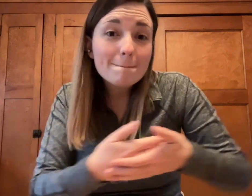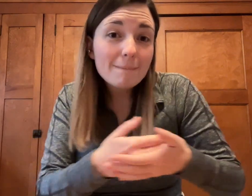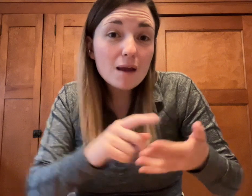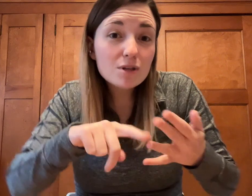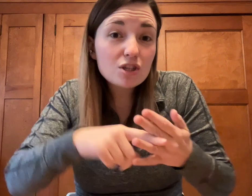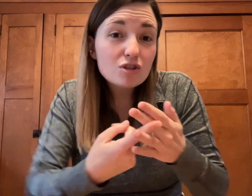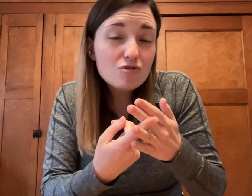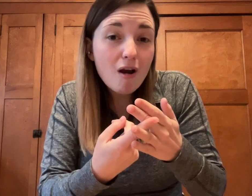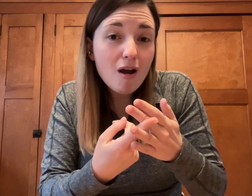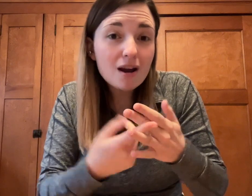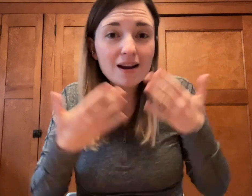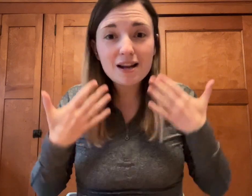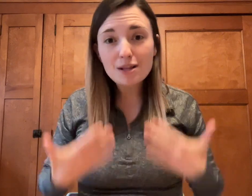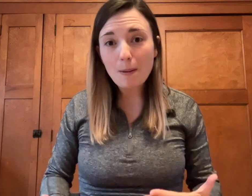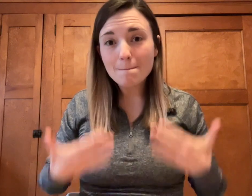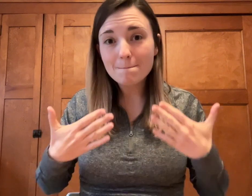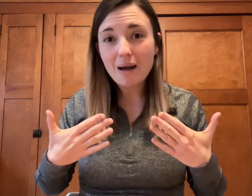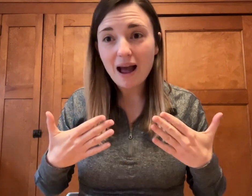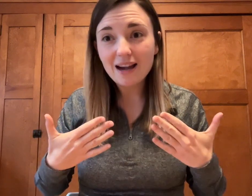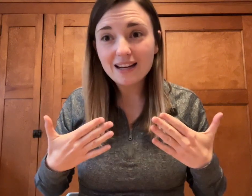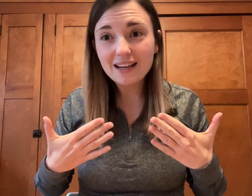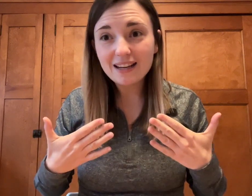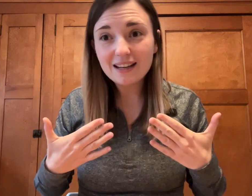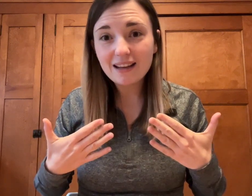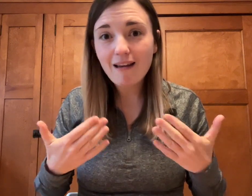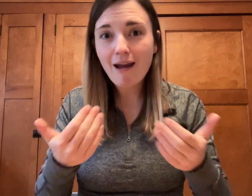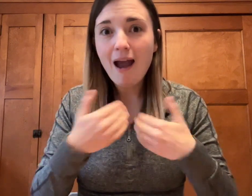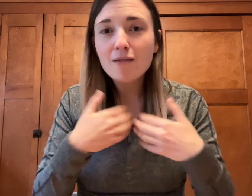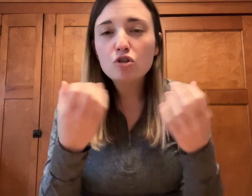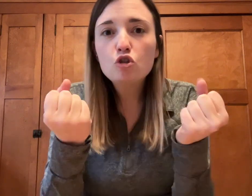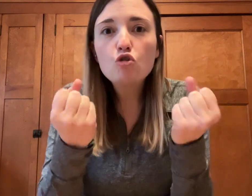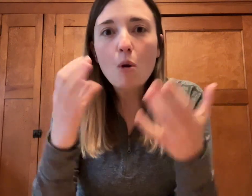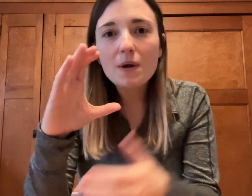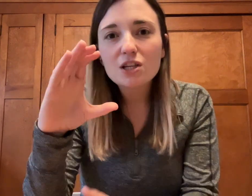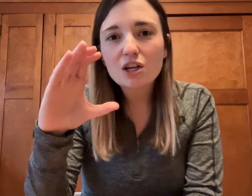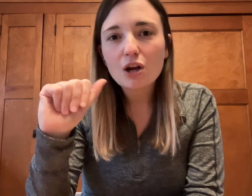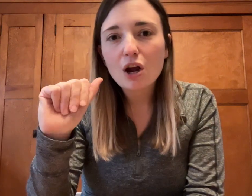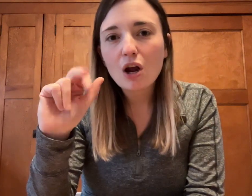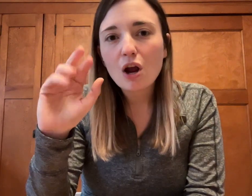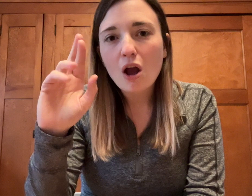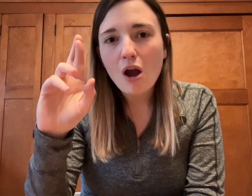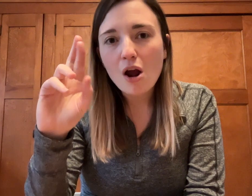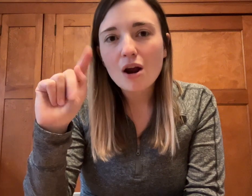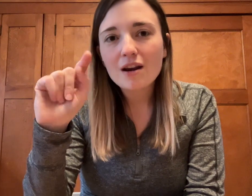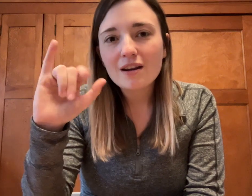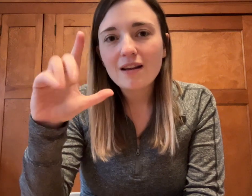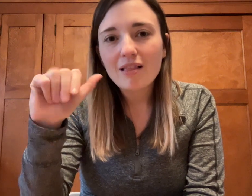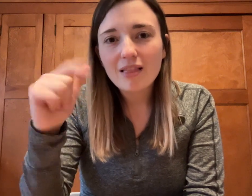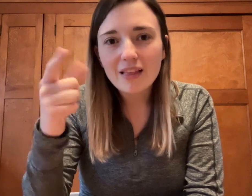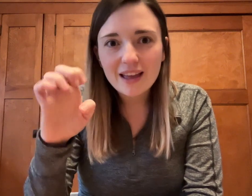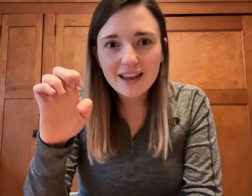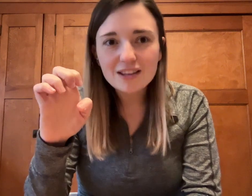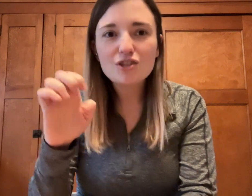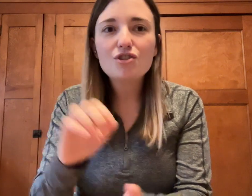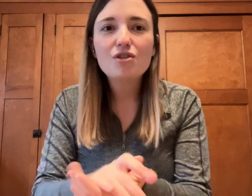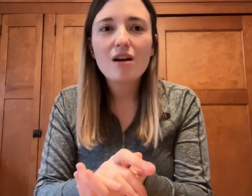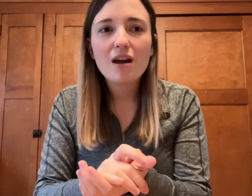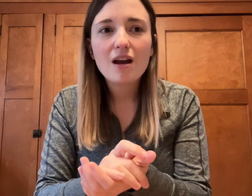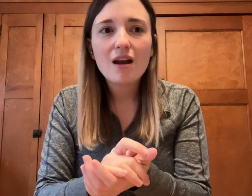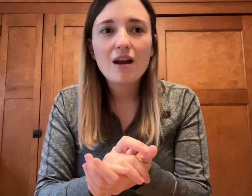up of cartilage. Now, where can I find cartilage on my body? How can I see an example of what cartilage is really like? Your ear. Okay, everybody go.